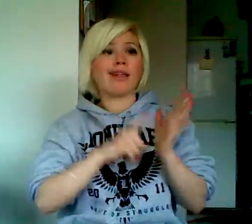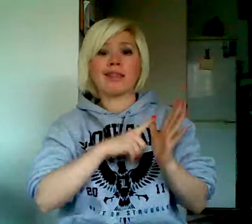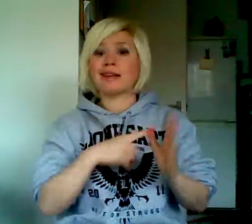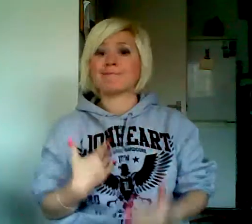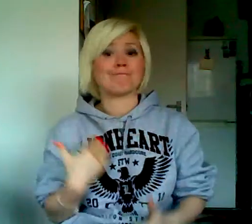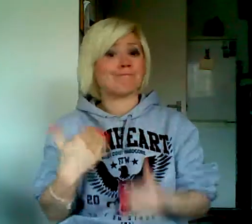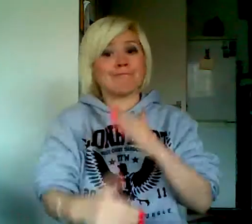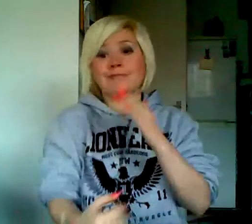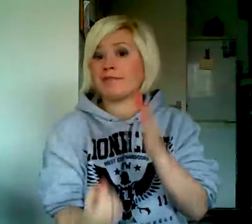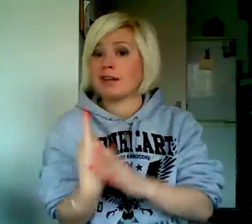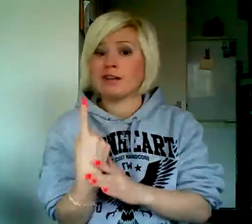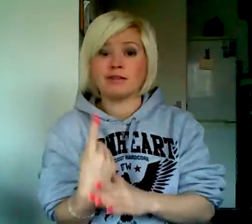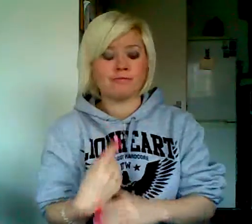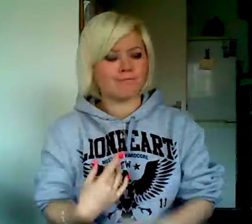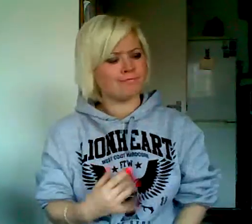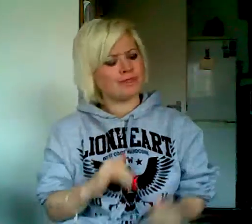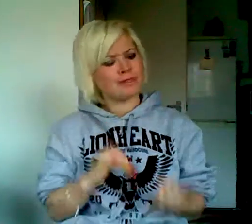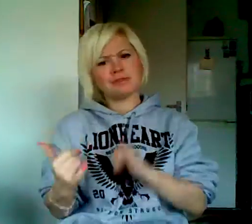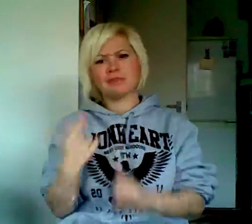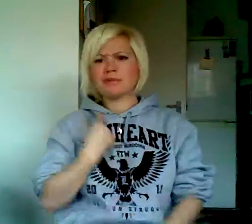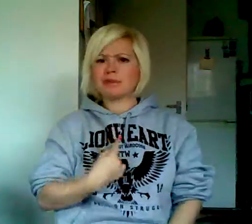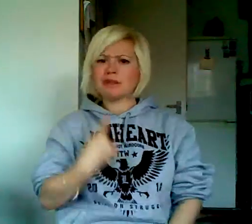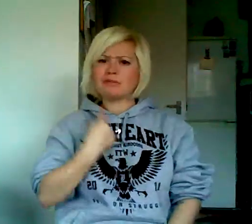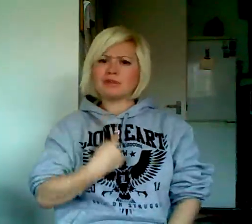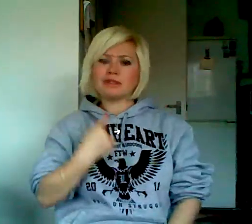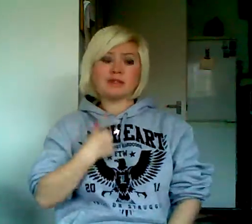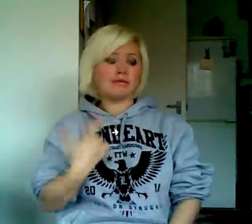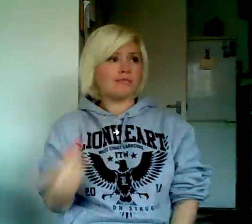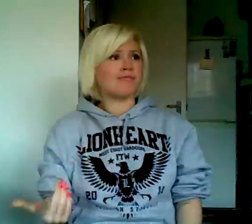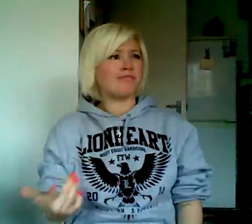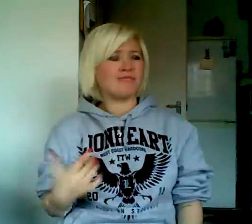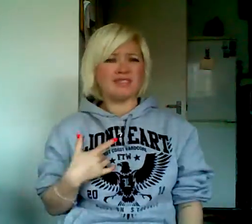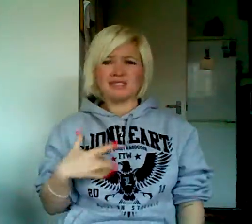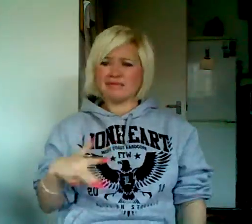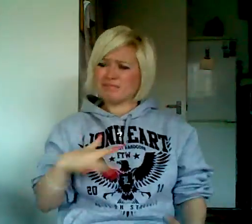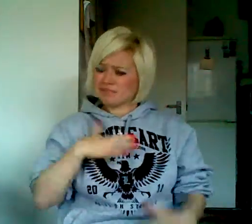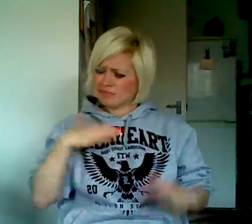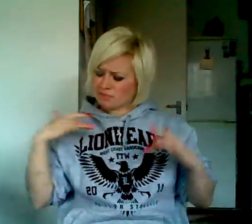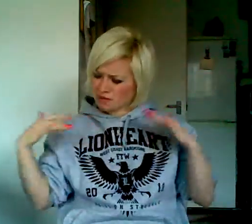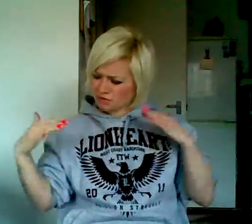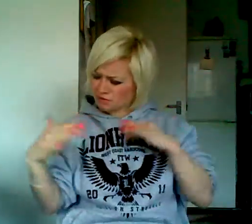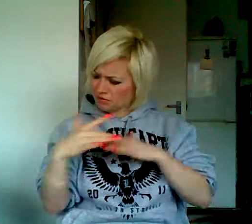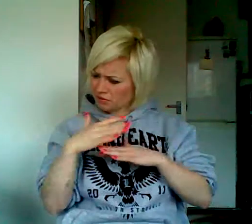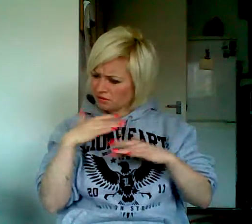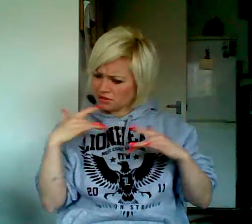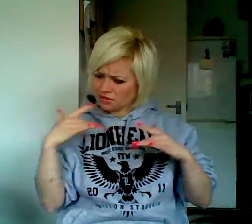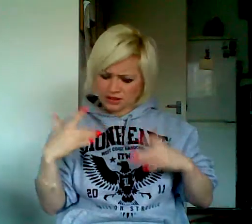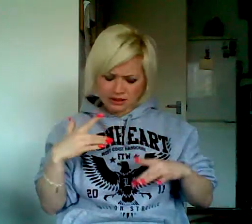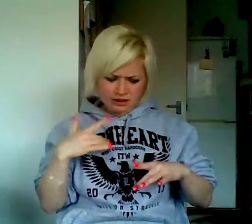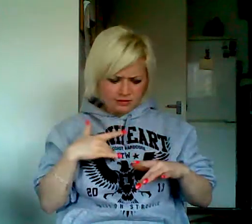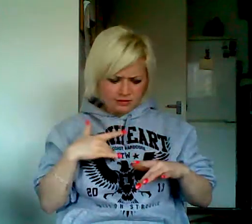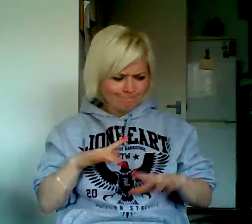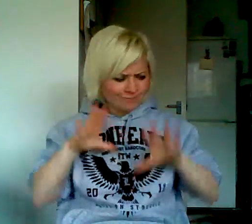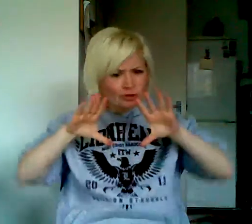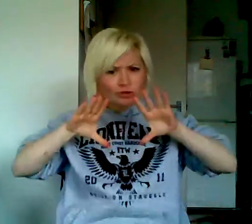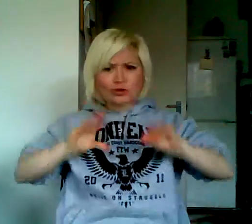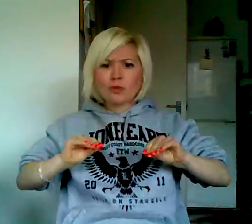Sometimes when I'm alone, I wonder, is there a spell that I am under keeping me from seeing